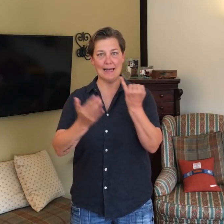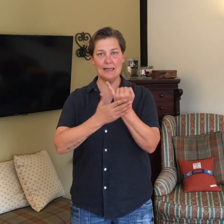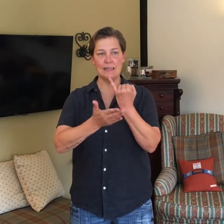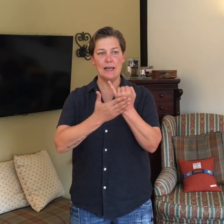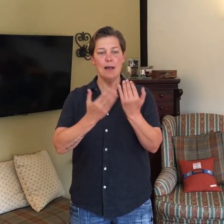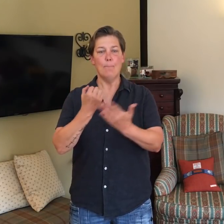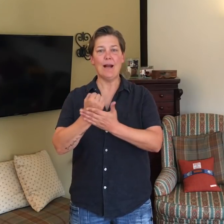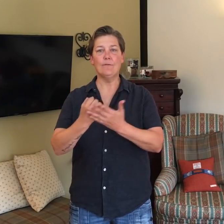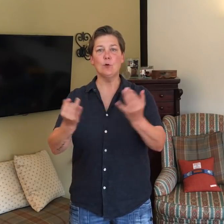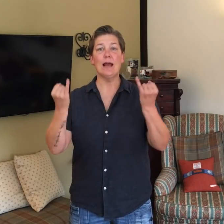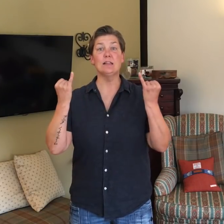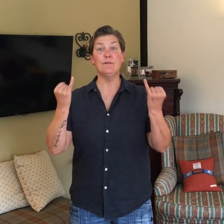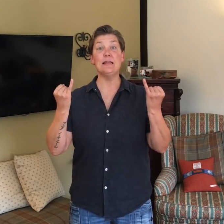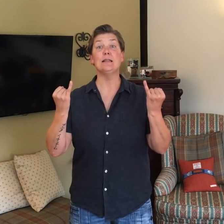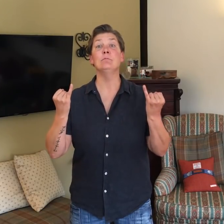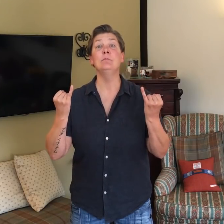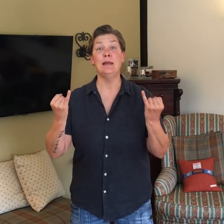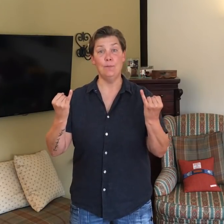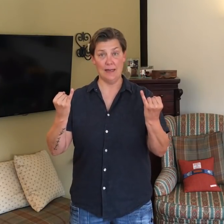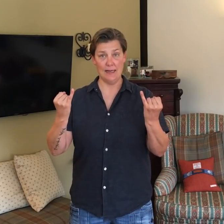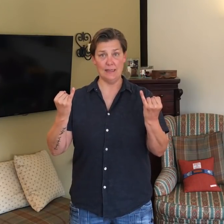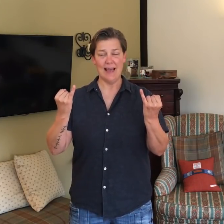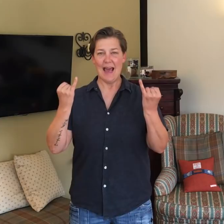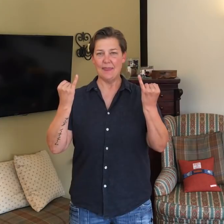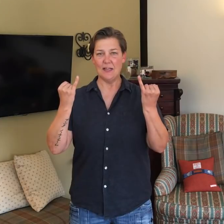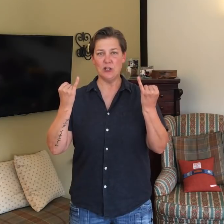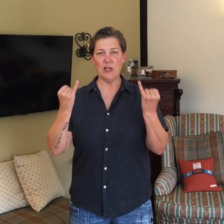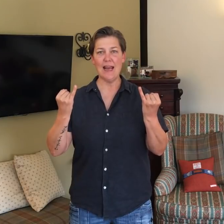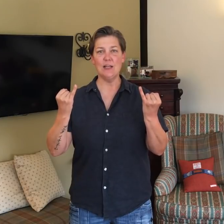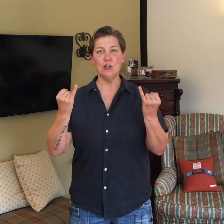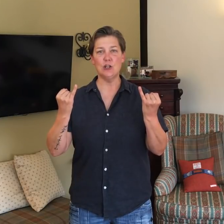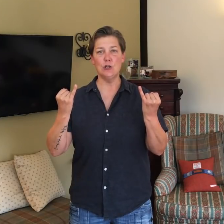hands, back of your hands facing me, please, and then change to